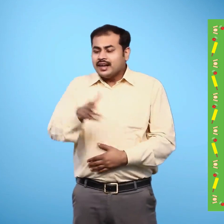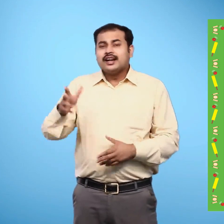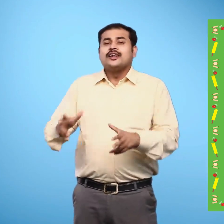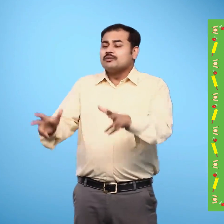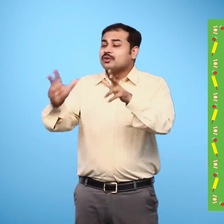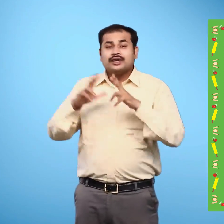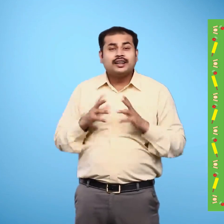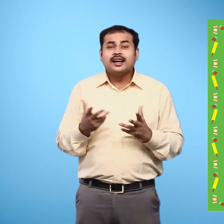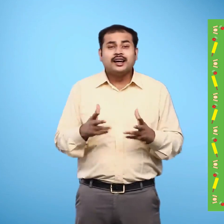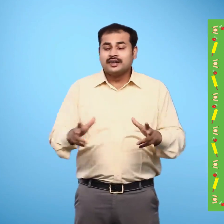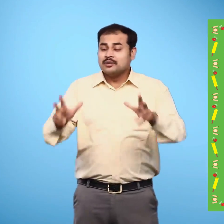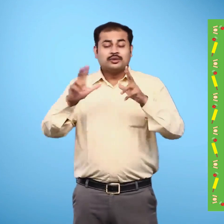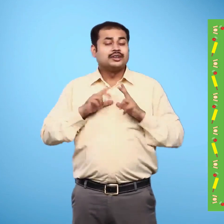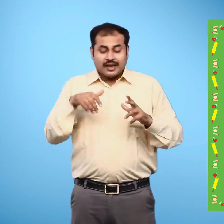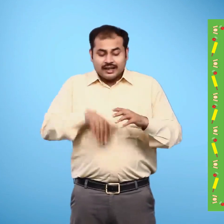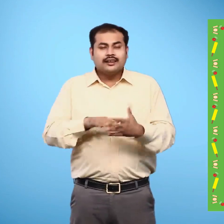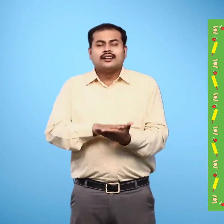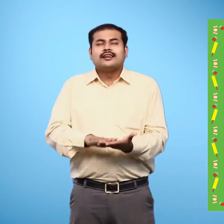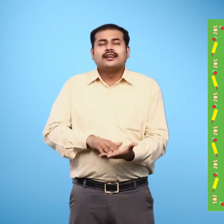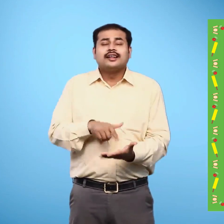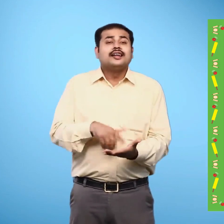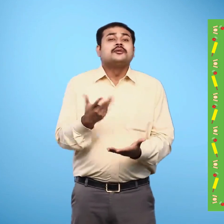Tell us how it feels.